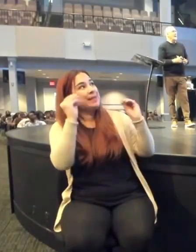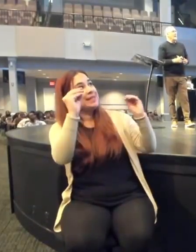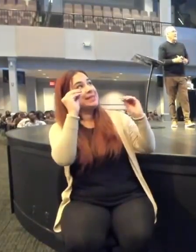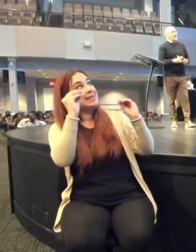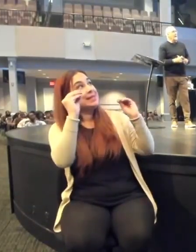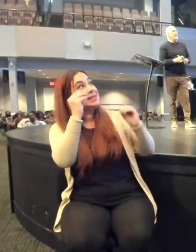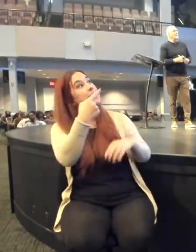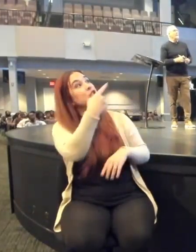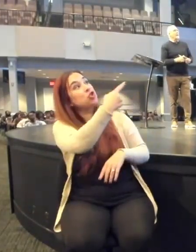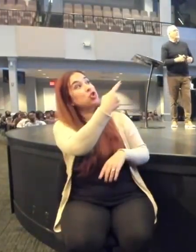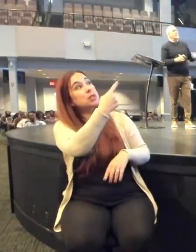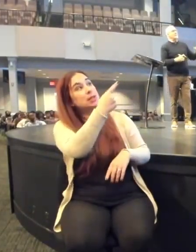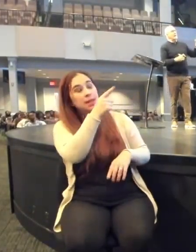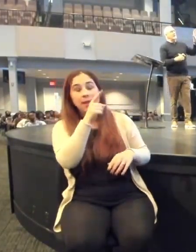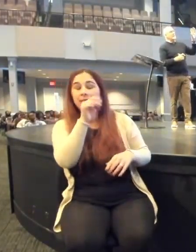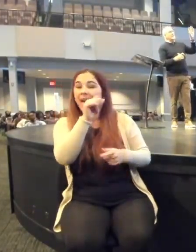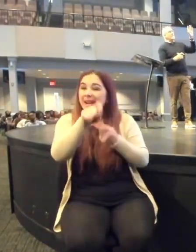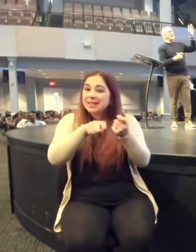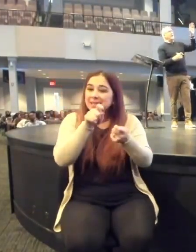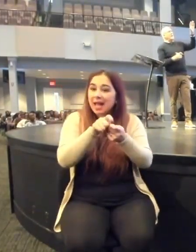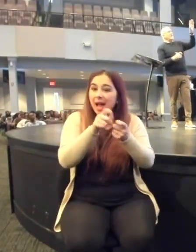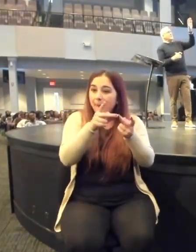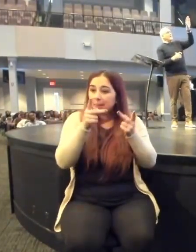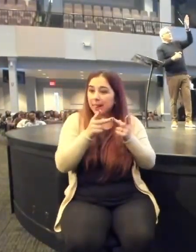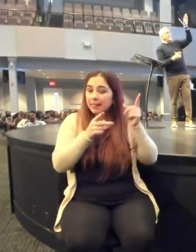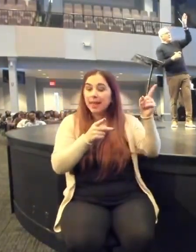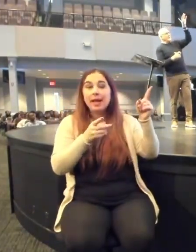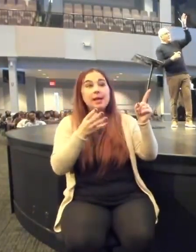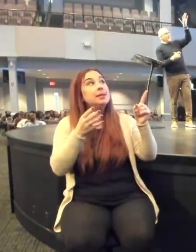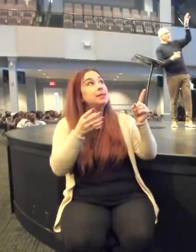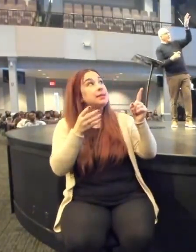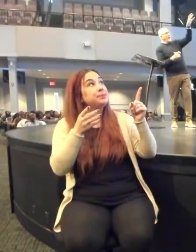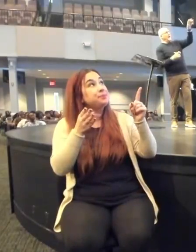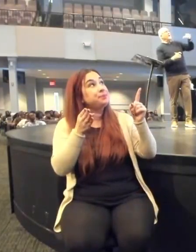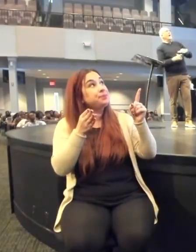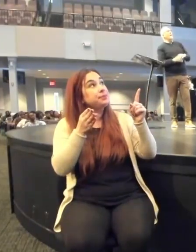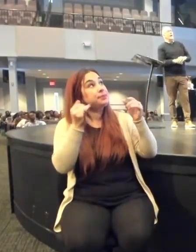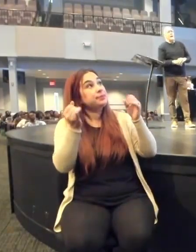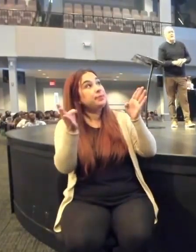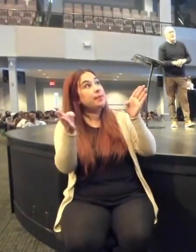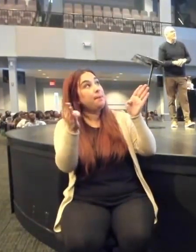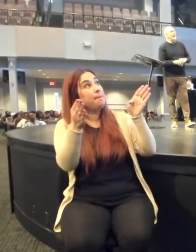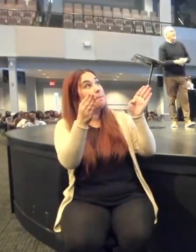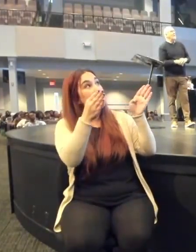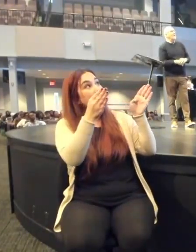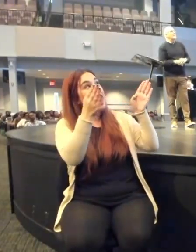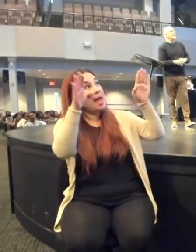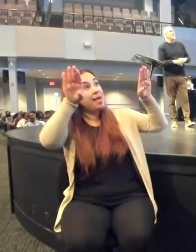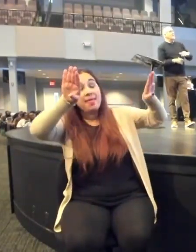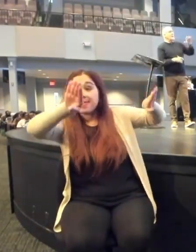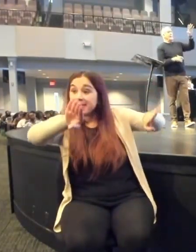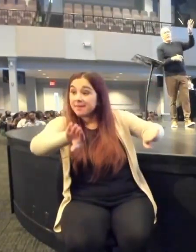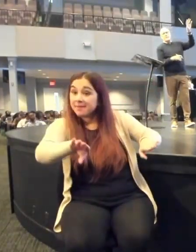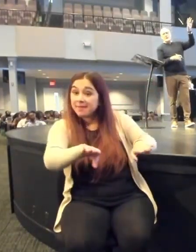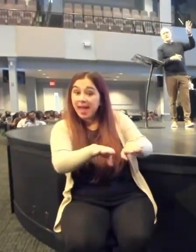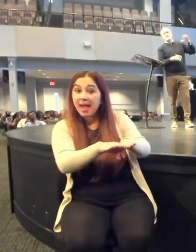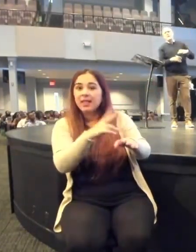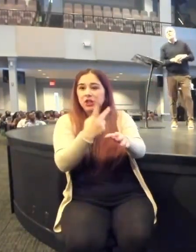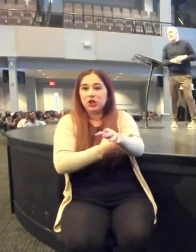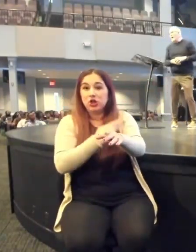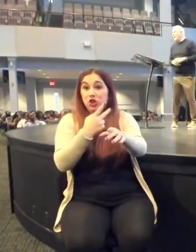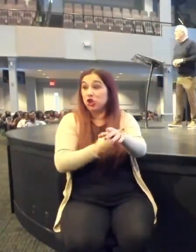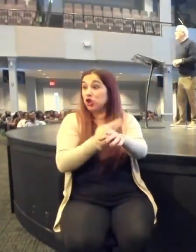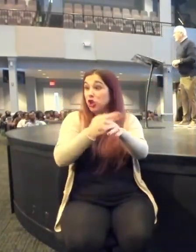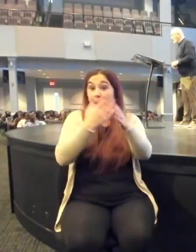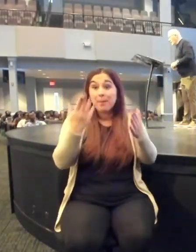that moment right in that place. And just a bit, you'll see as we pan down into the valley region, shepherds even to